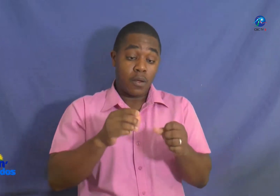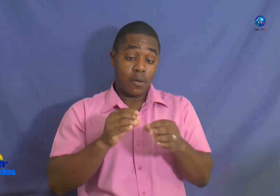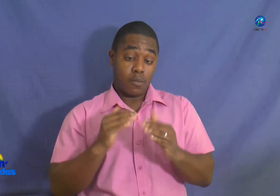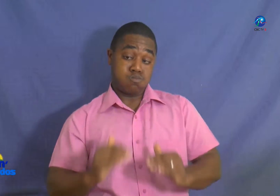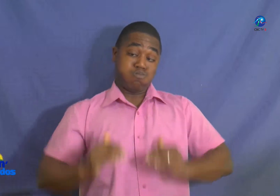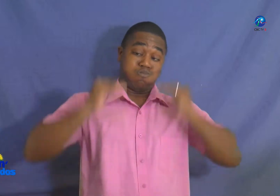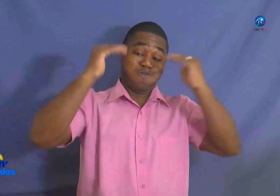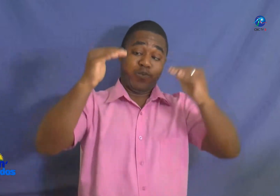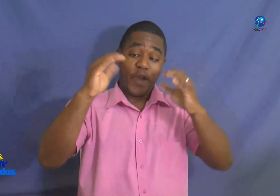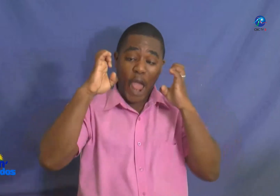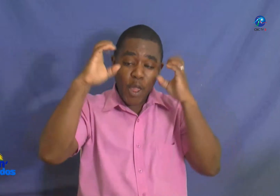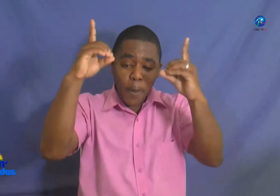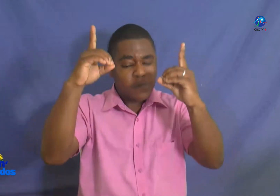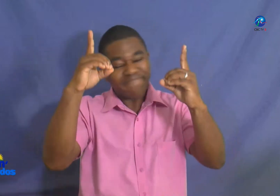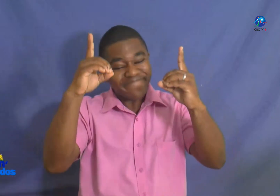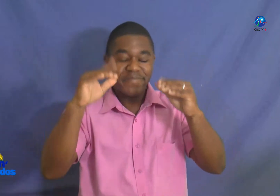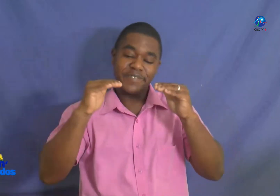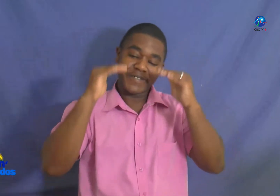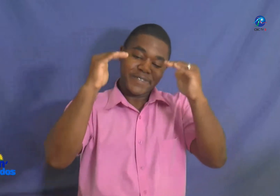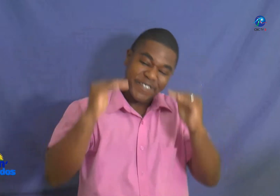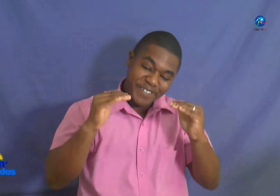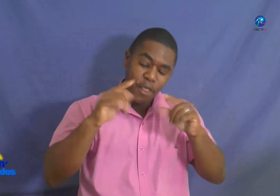You know, I've had many things.